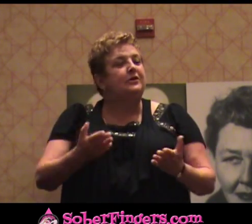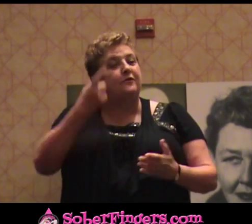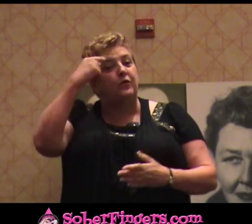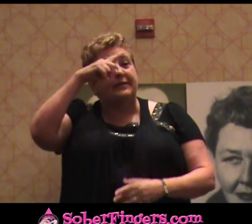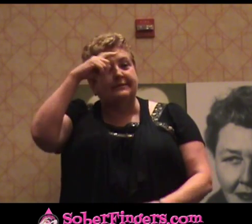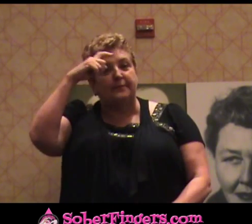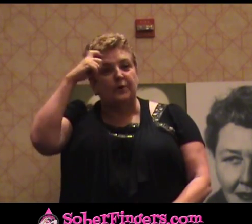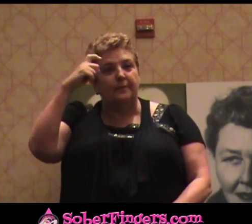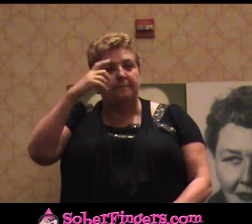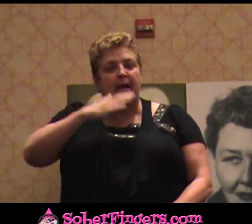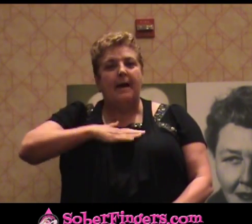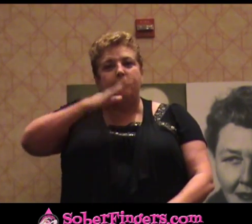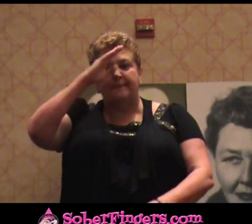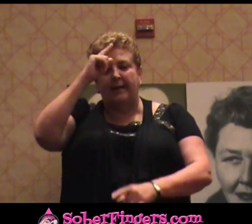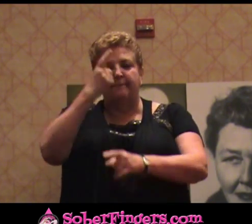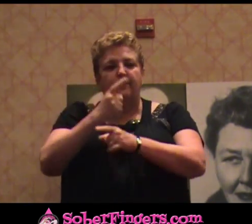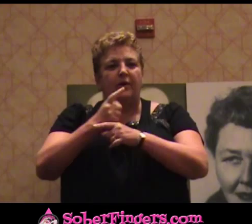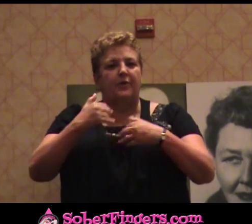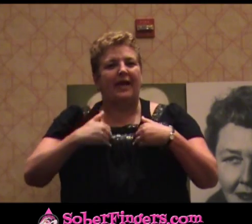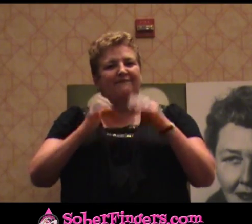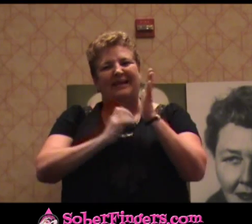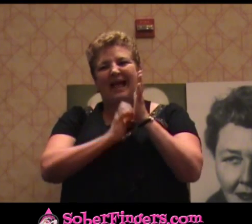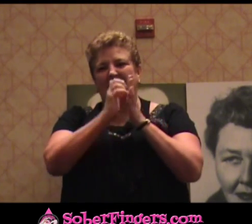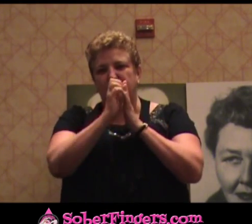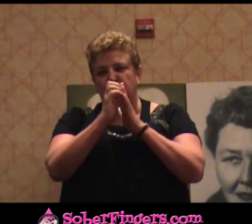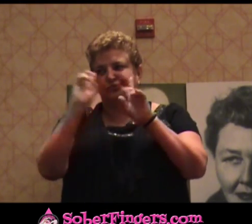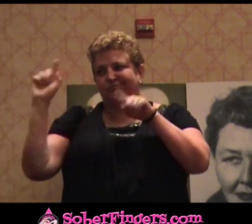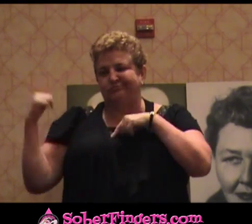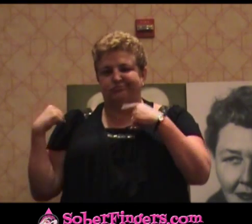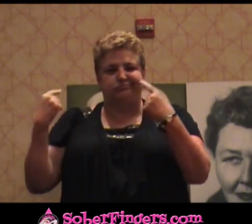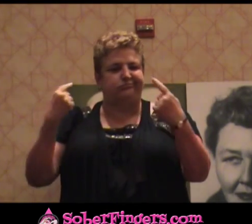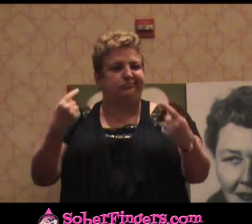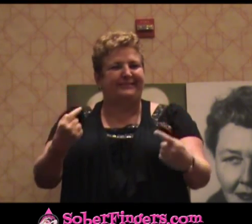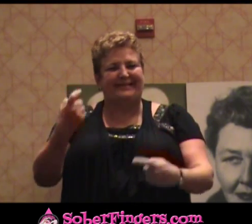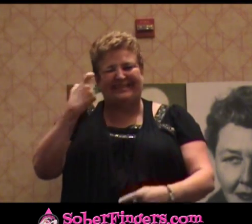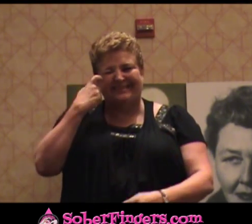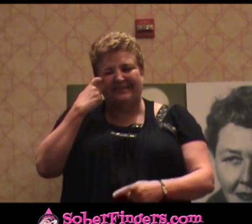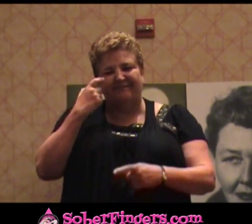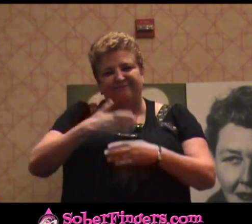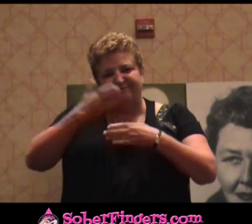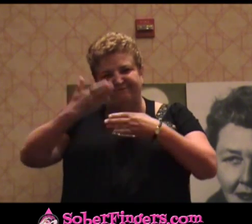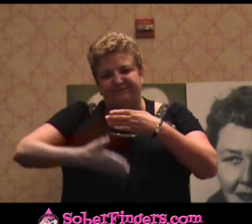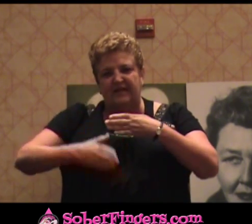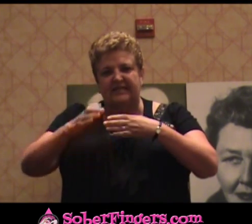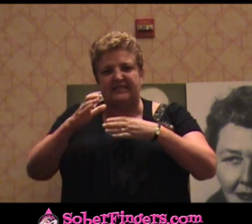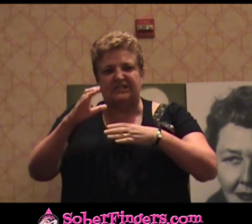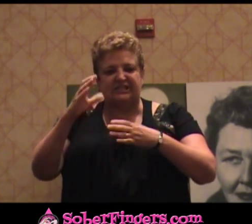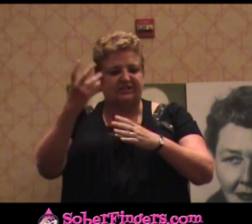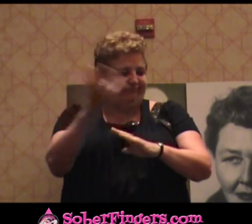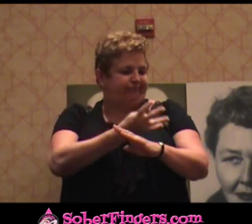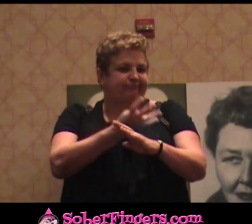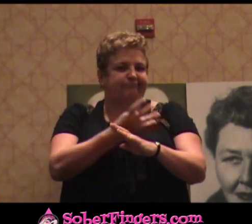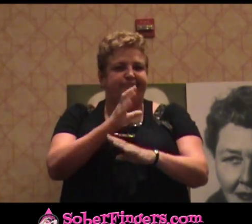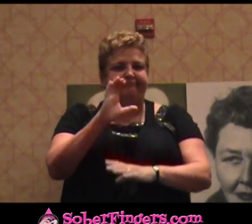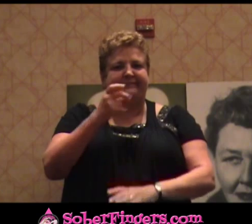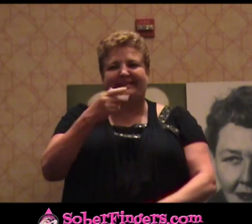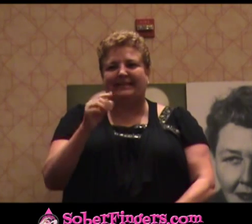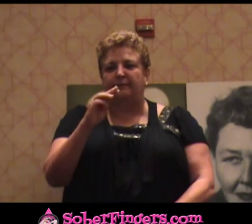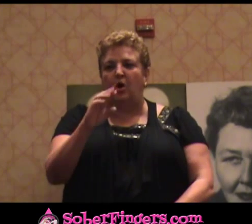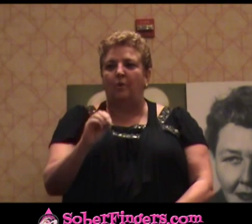through cancer. He's been going through cancer for a while, and he just finished his chemo, and so he sent me the boys. My nephews are 13 and 8.